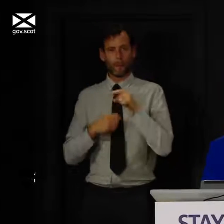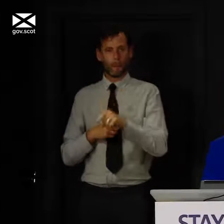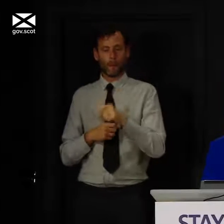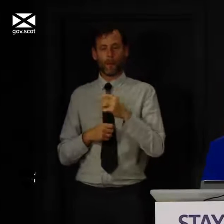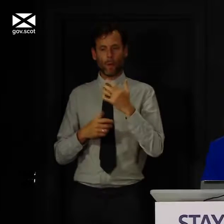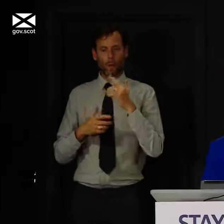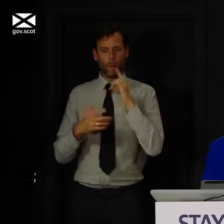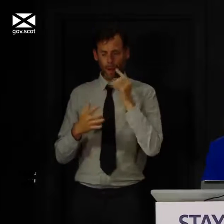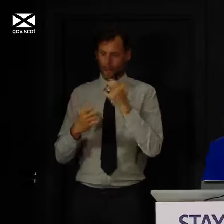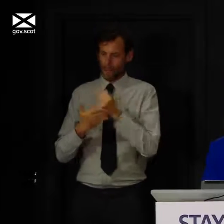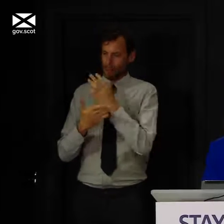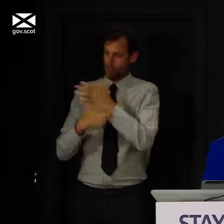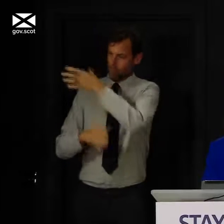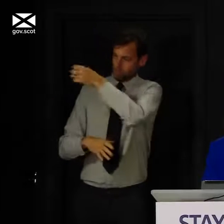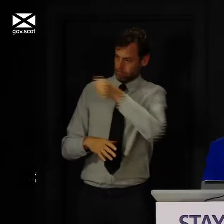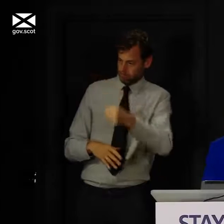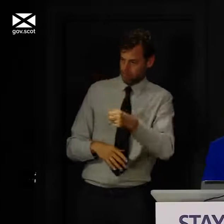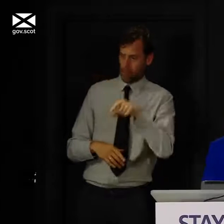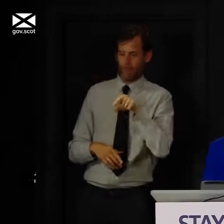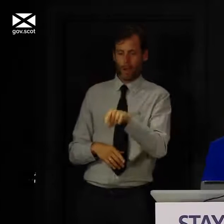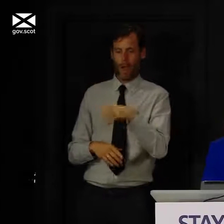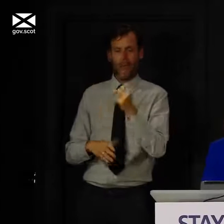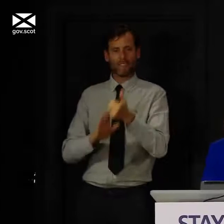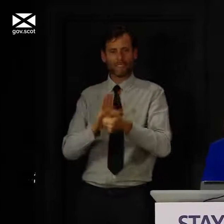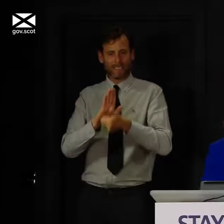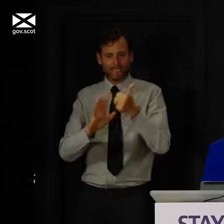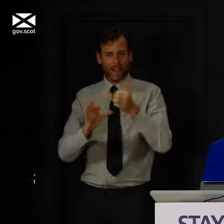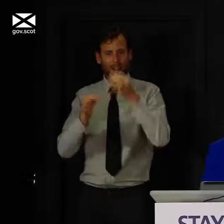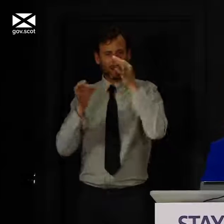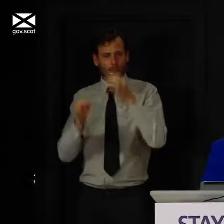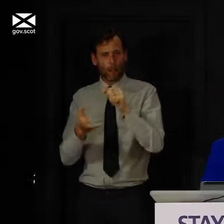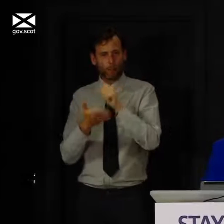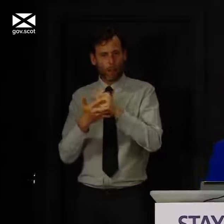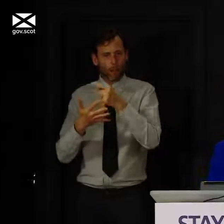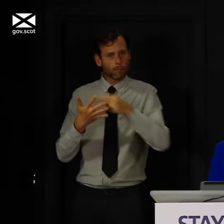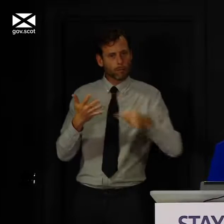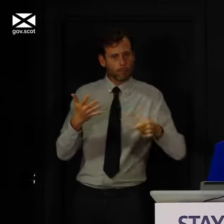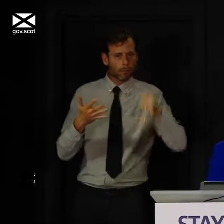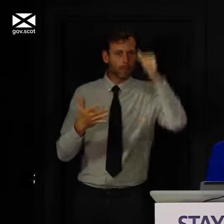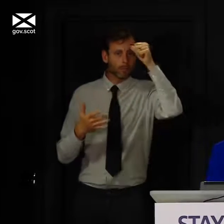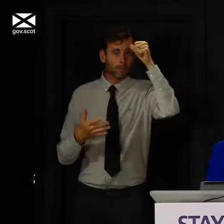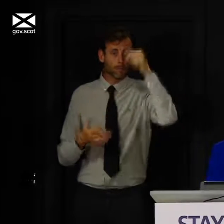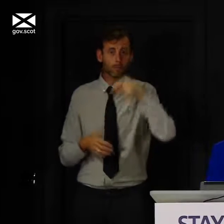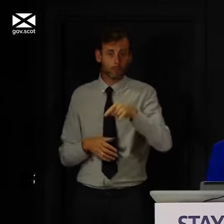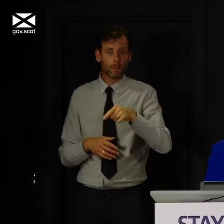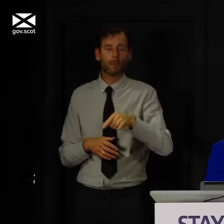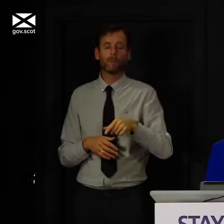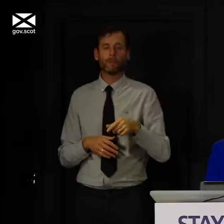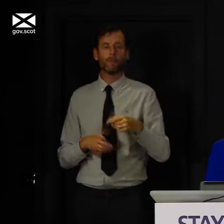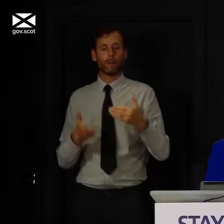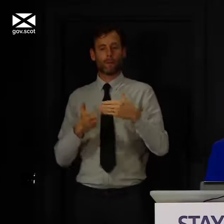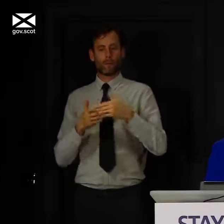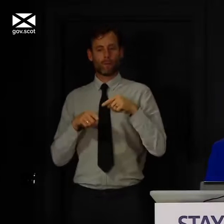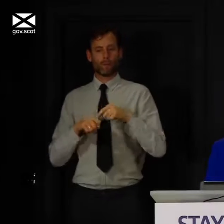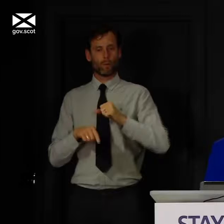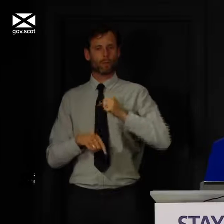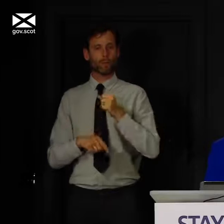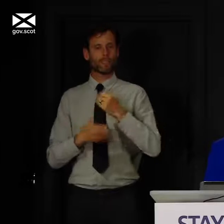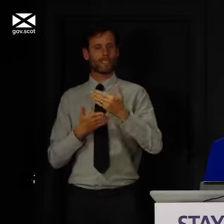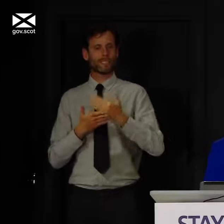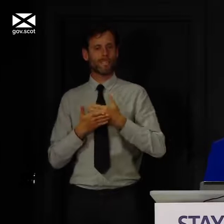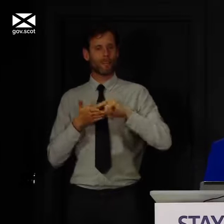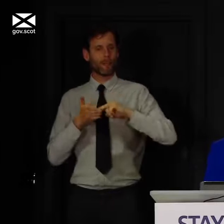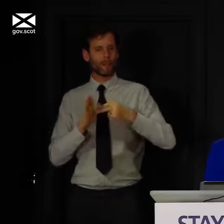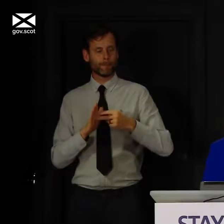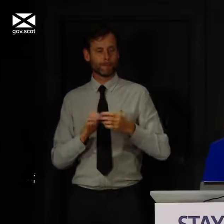they need and so on. And given the importance of the Scottish Patient Safety Programme, then they would